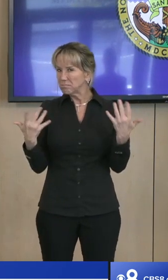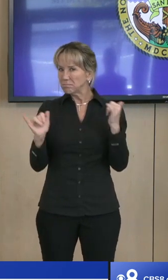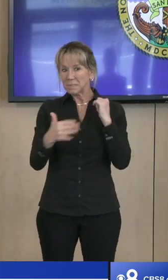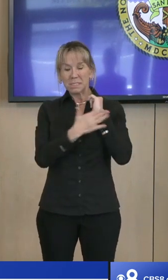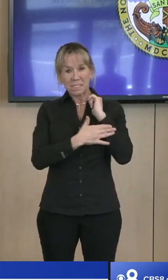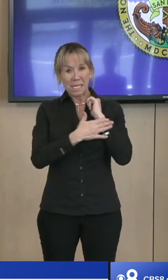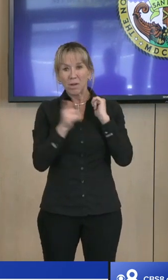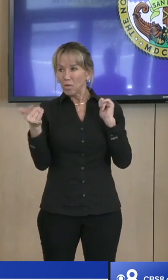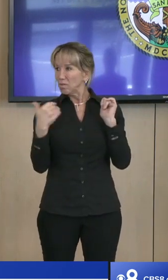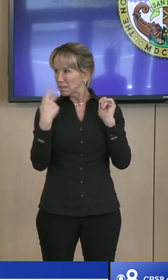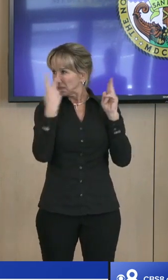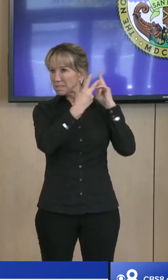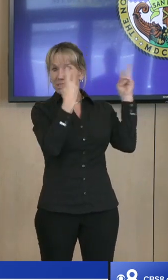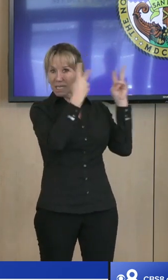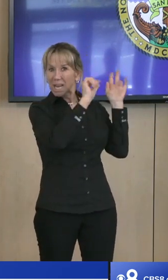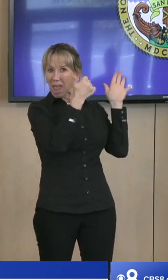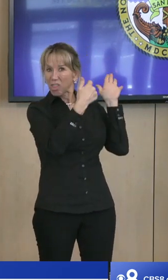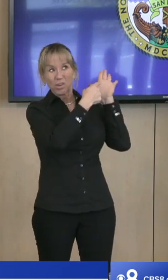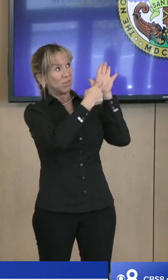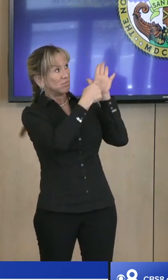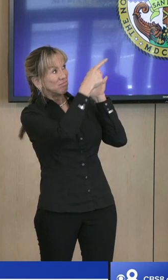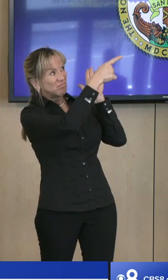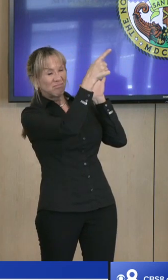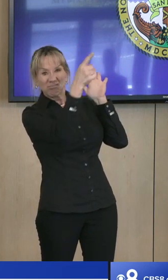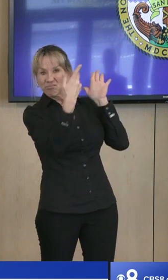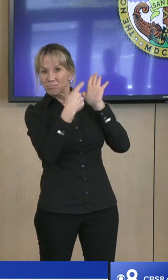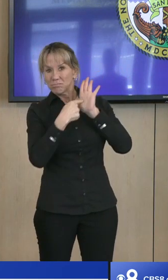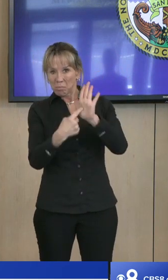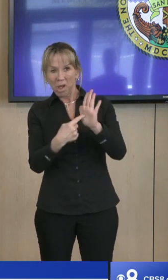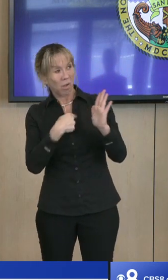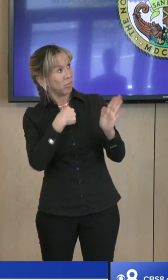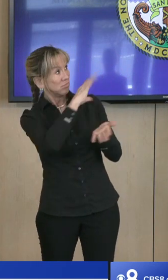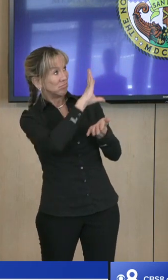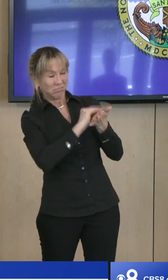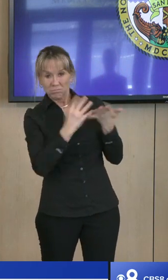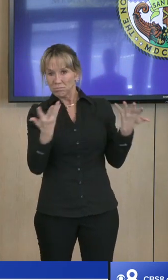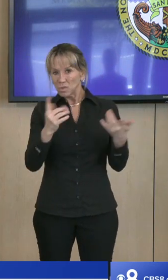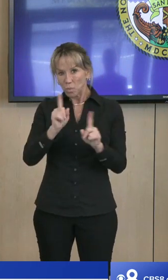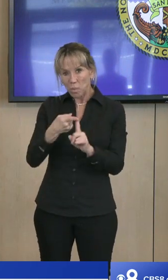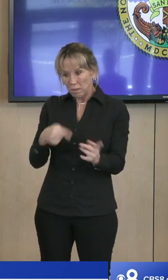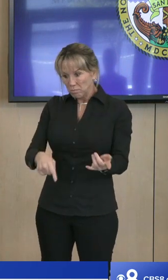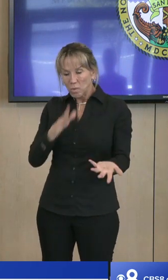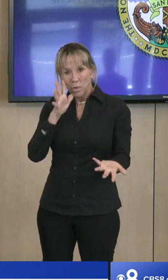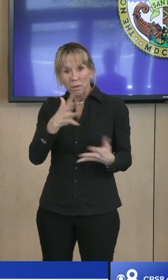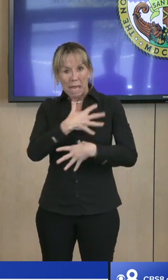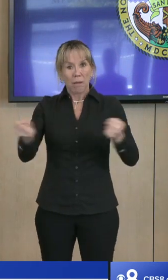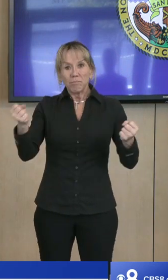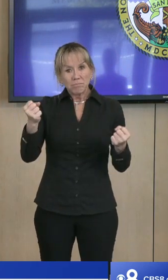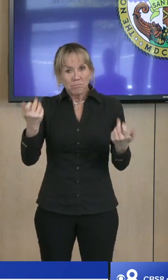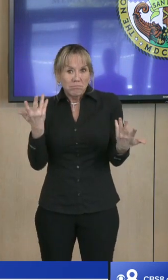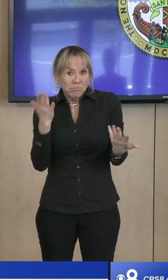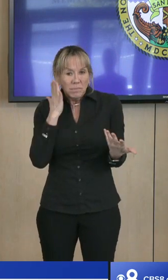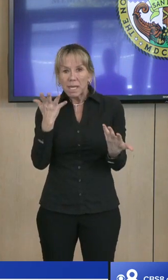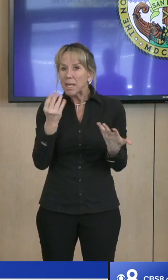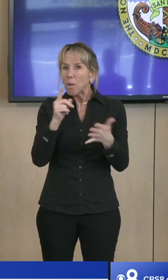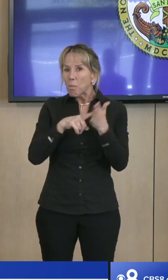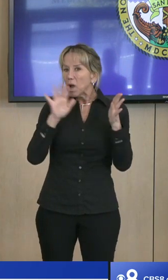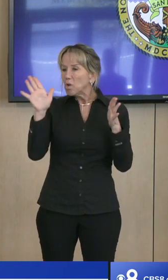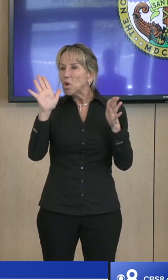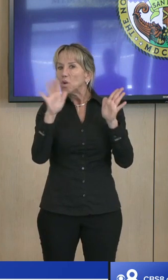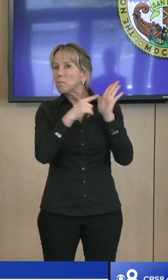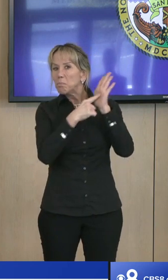to have modeling on that, and I think it's a public interest to know when we might run out of hospital beds and what your modeling